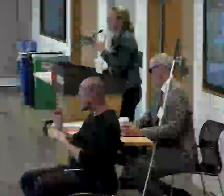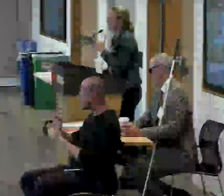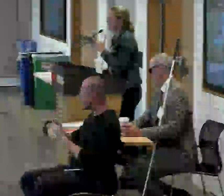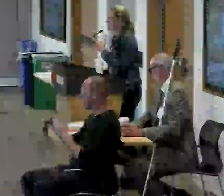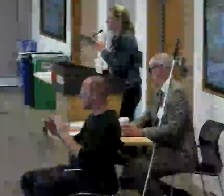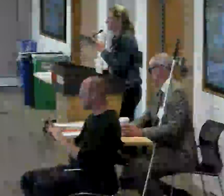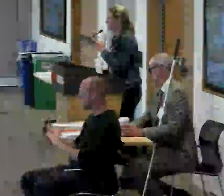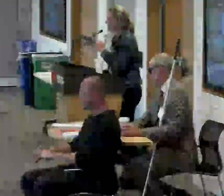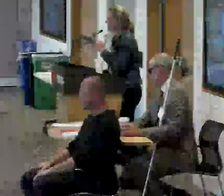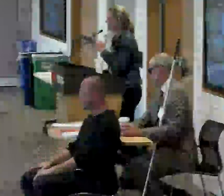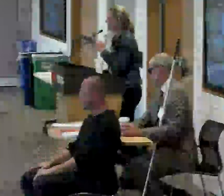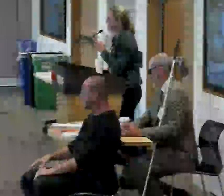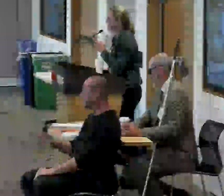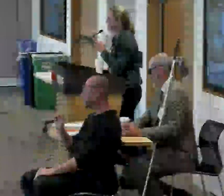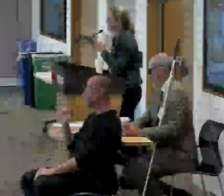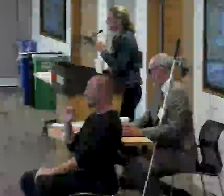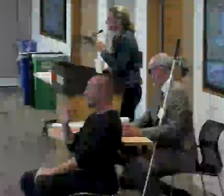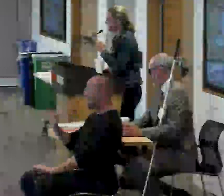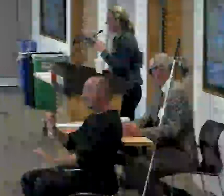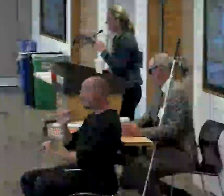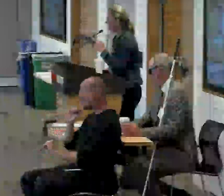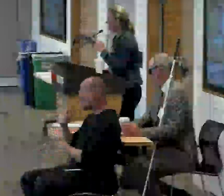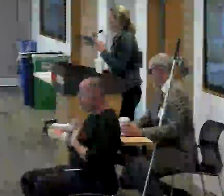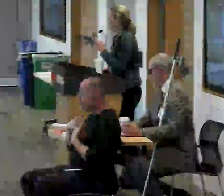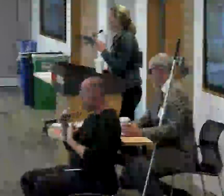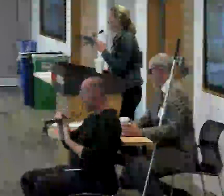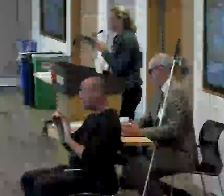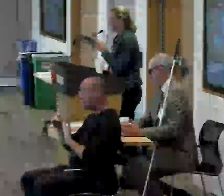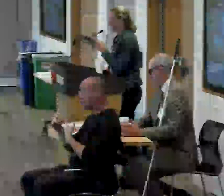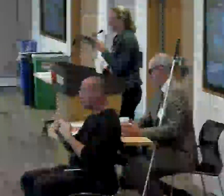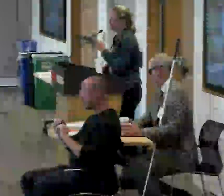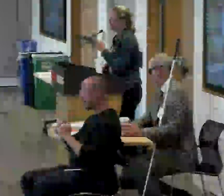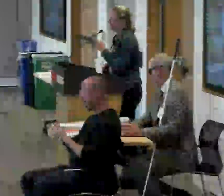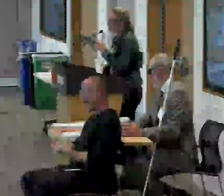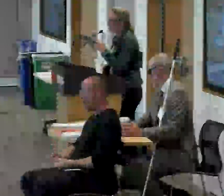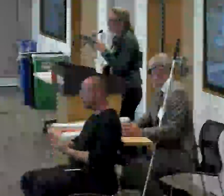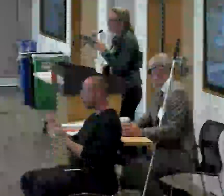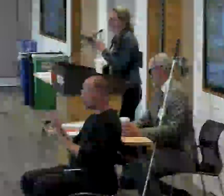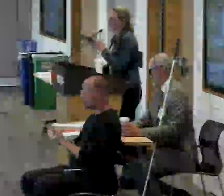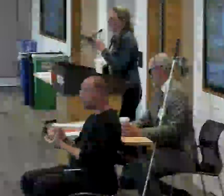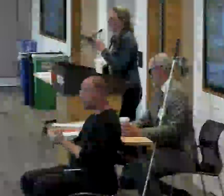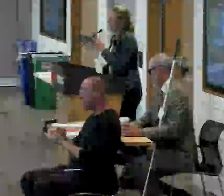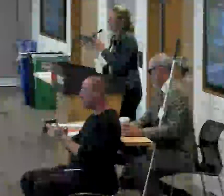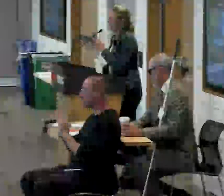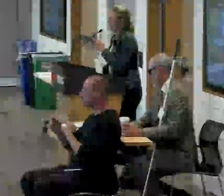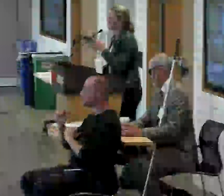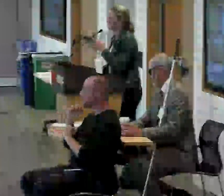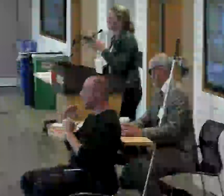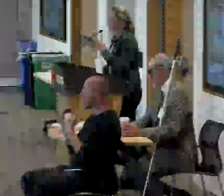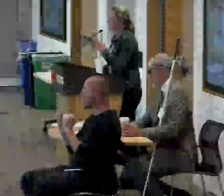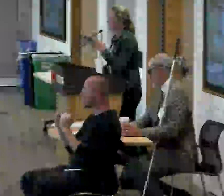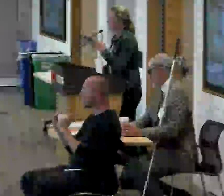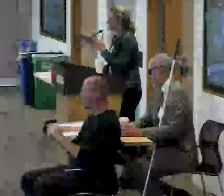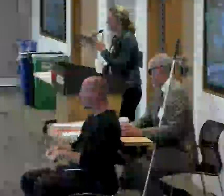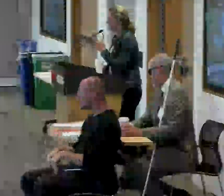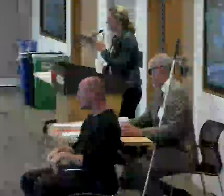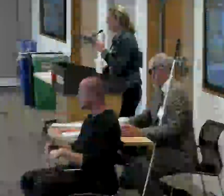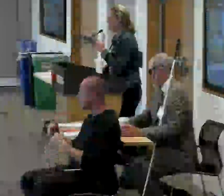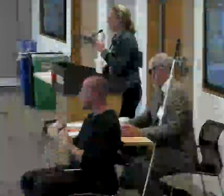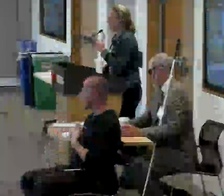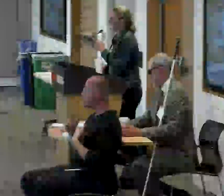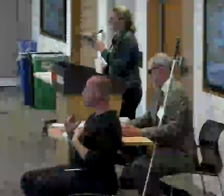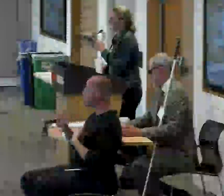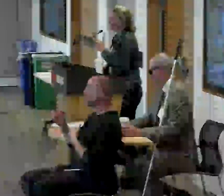society if you don't have choices about the way that you spend your money. So, with that, I am going to turn it over to Christopher